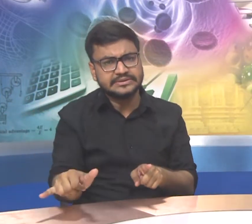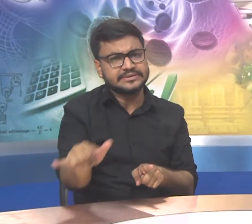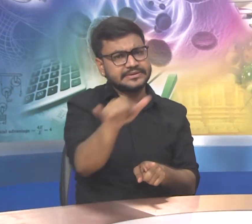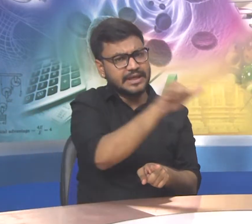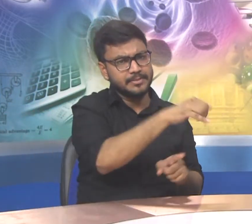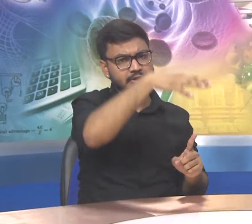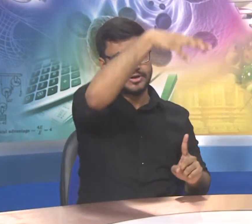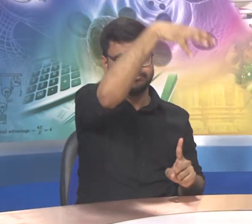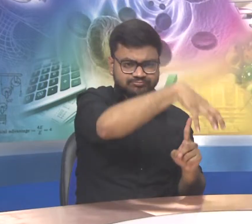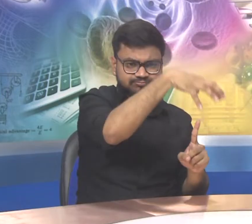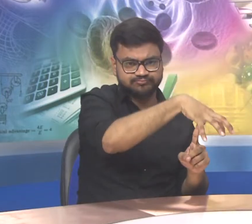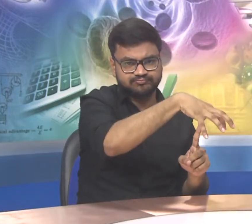as their members.